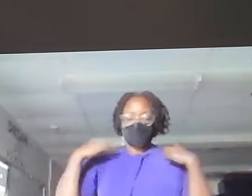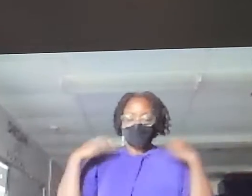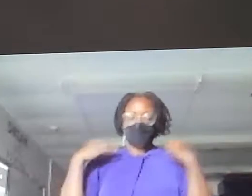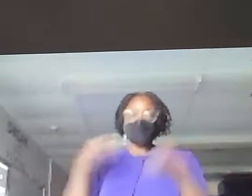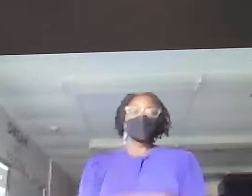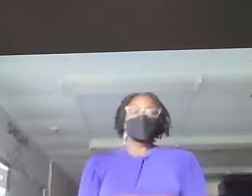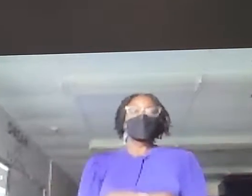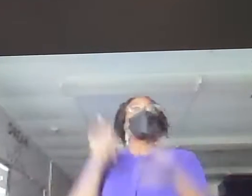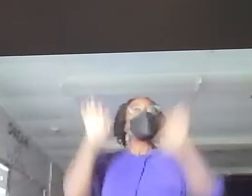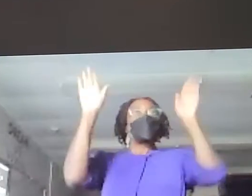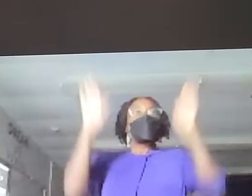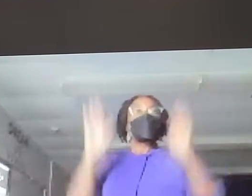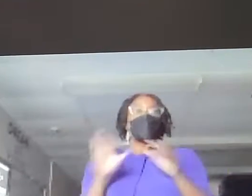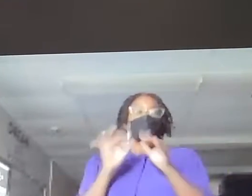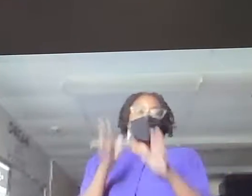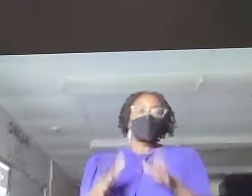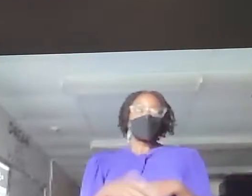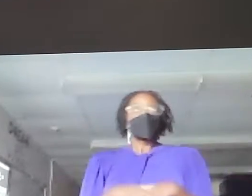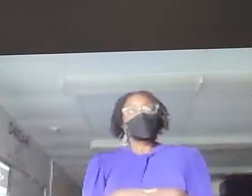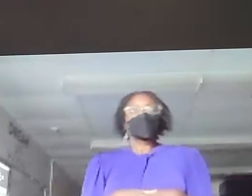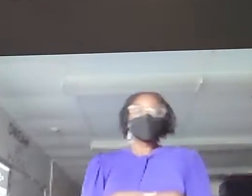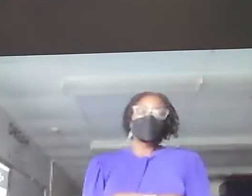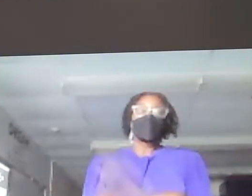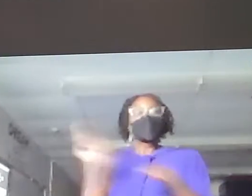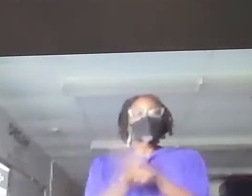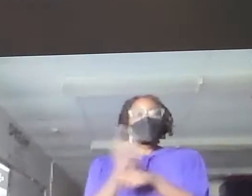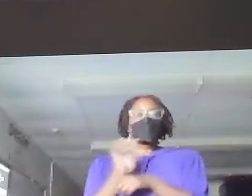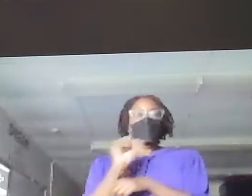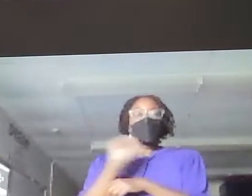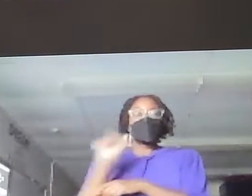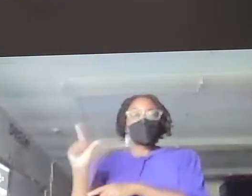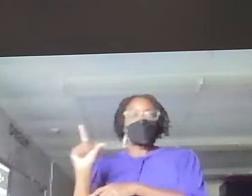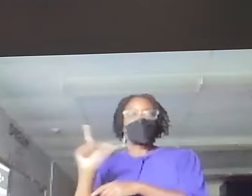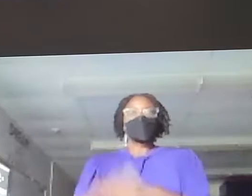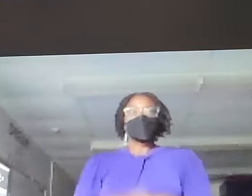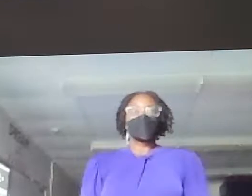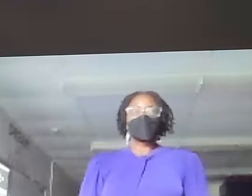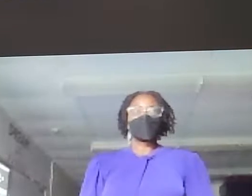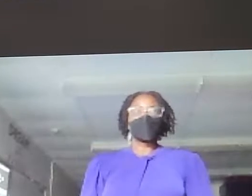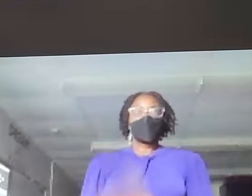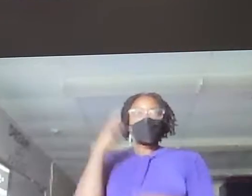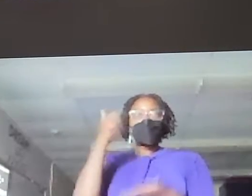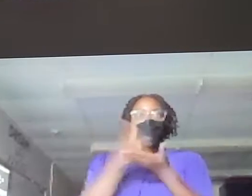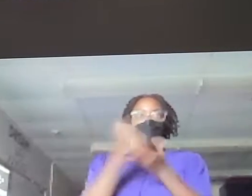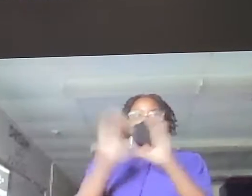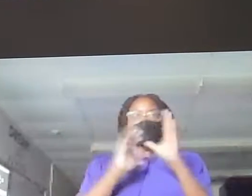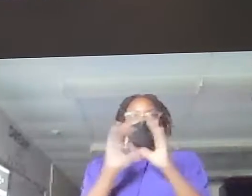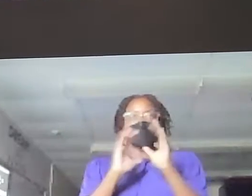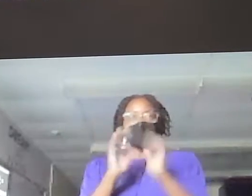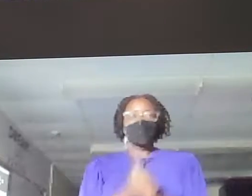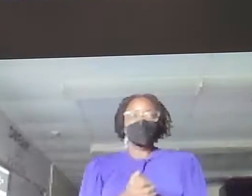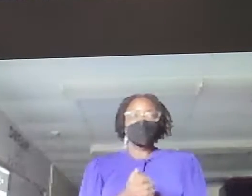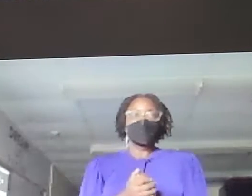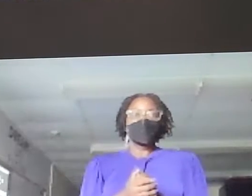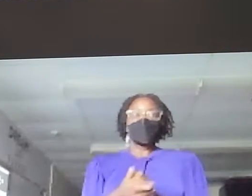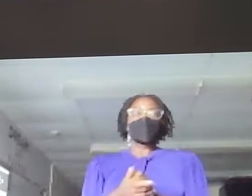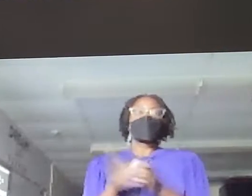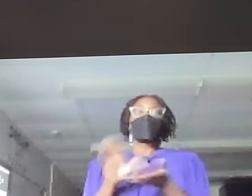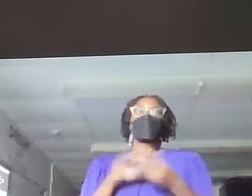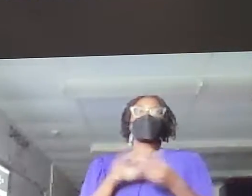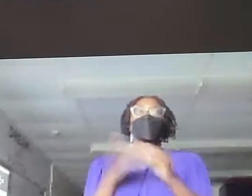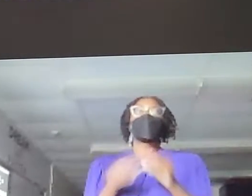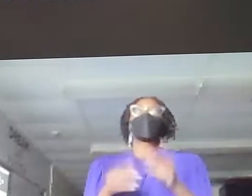fantastic and she's gonna be using American Sign Language to help communicate this really wonderful story.